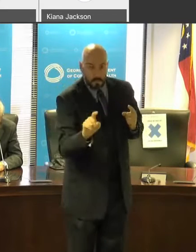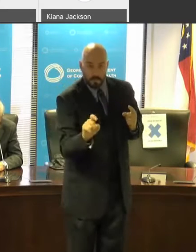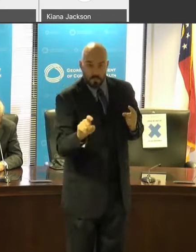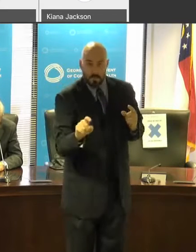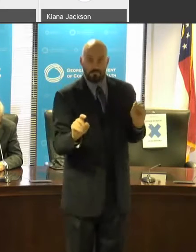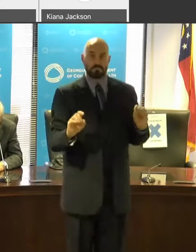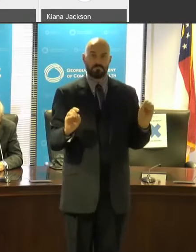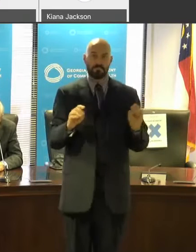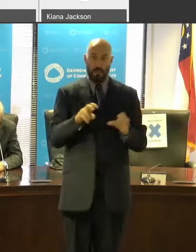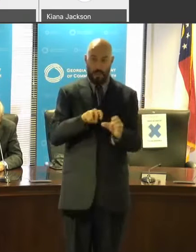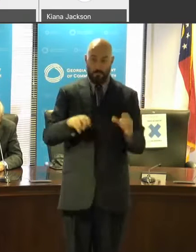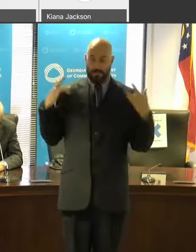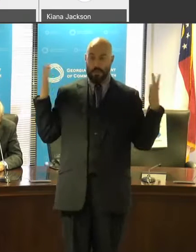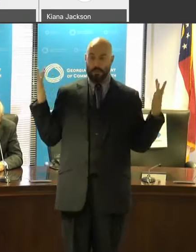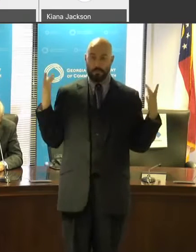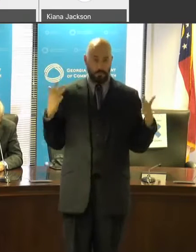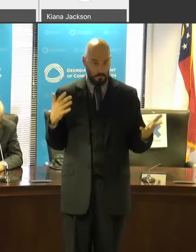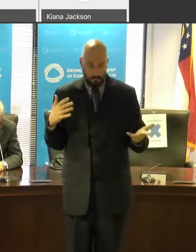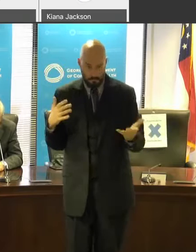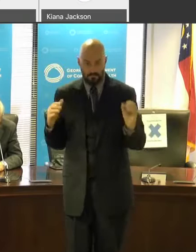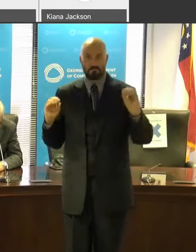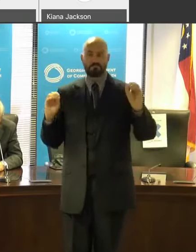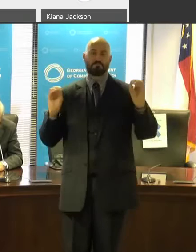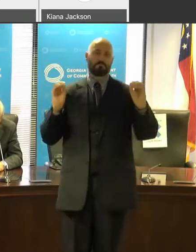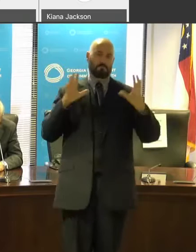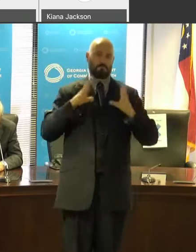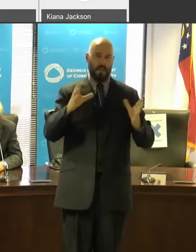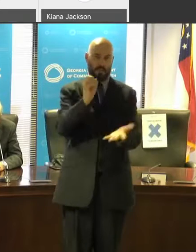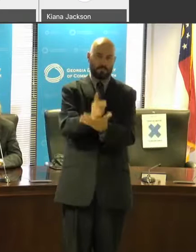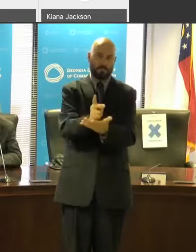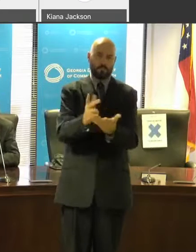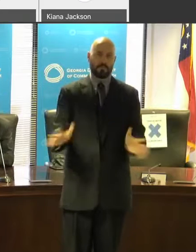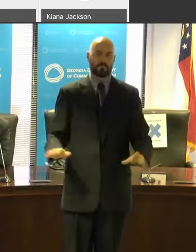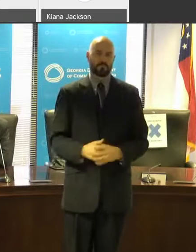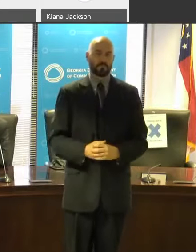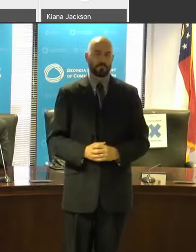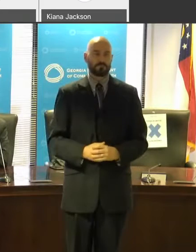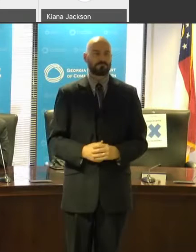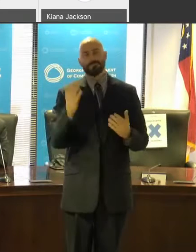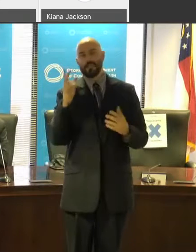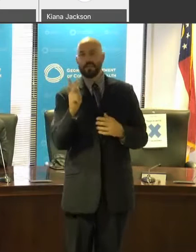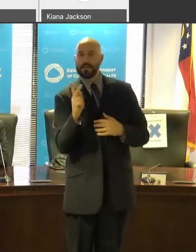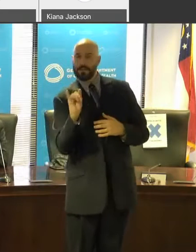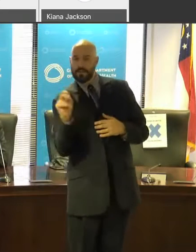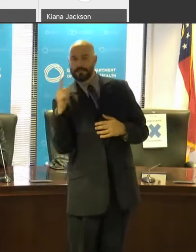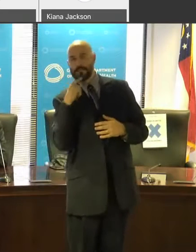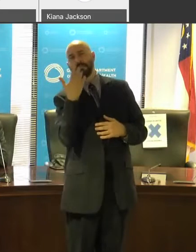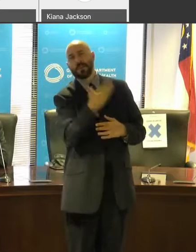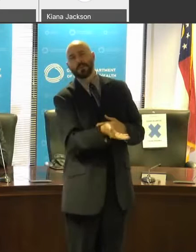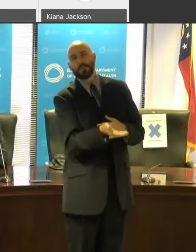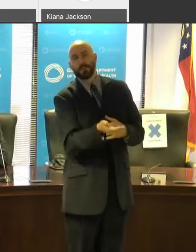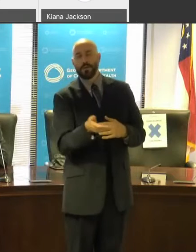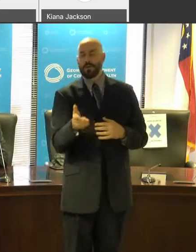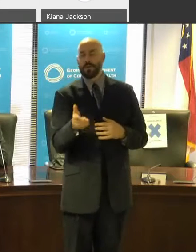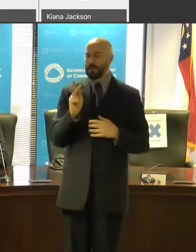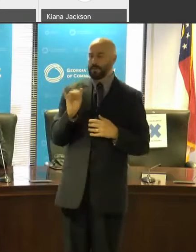Abstaining? Hearing none, it is approved. Okay, thank you. You may Also- proceed. Okay,